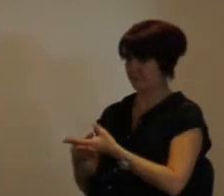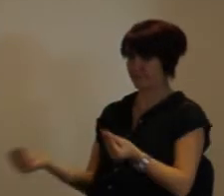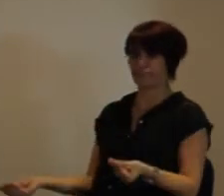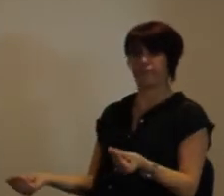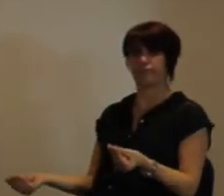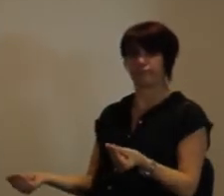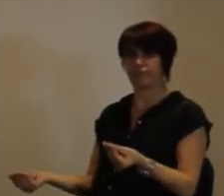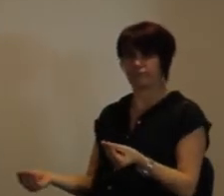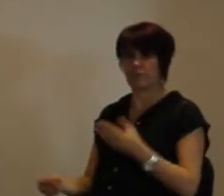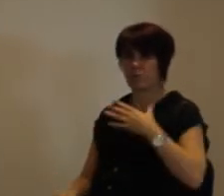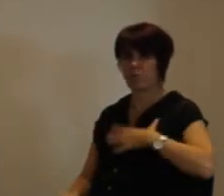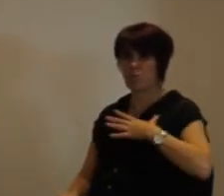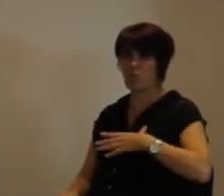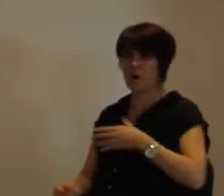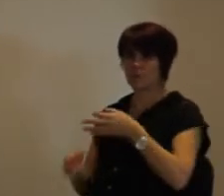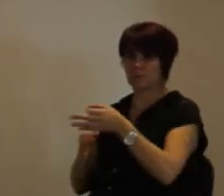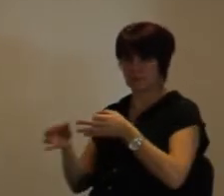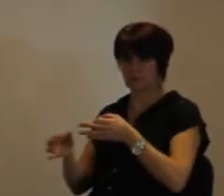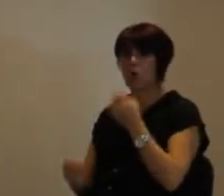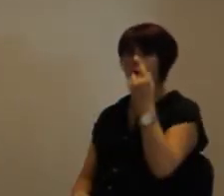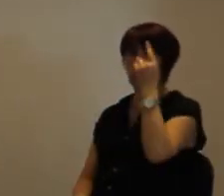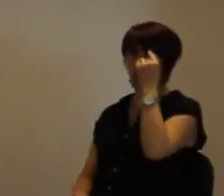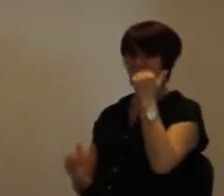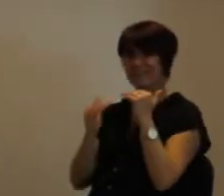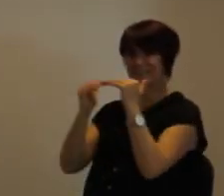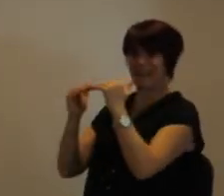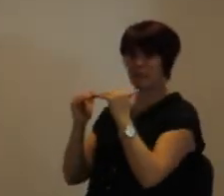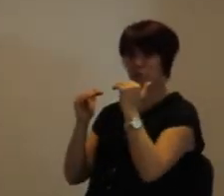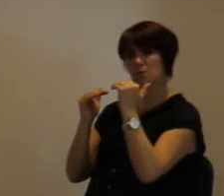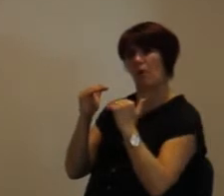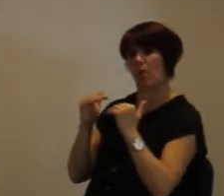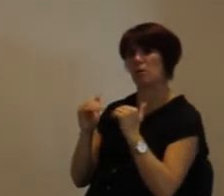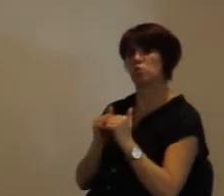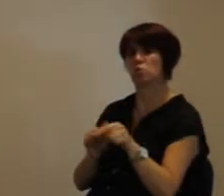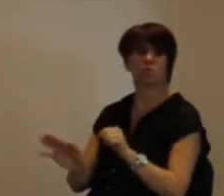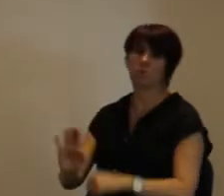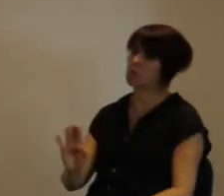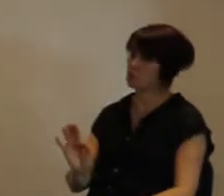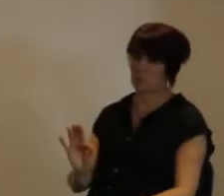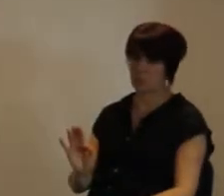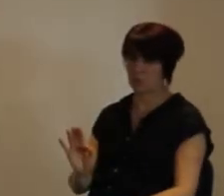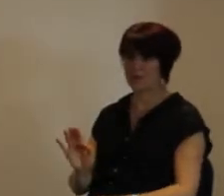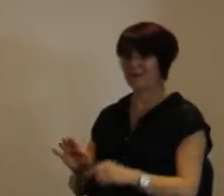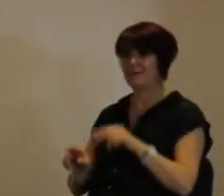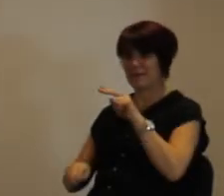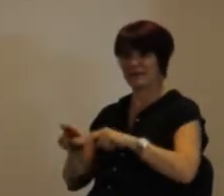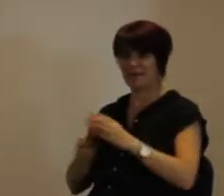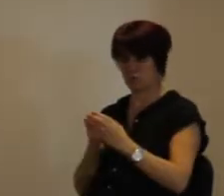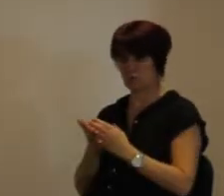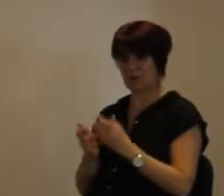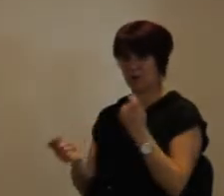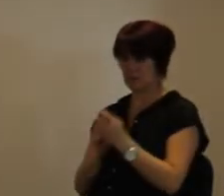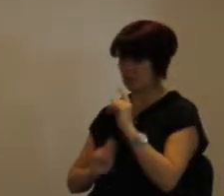the requirements of the assessment strategy. Competence standards should not be altered. As we mentioned, assessment criteria cannot